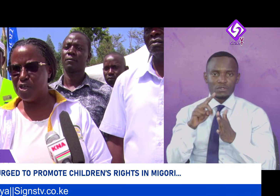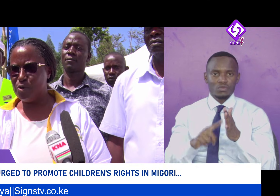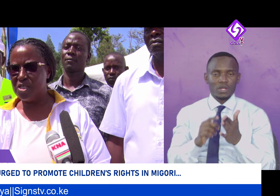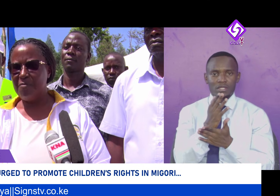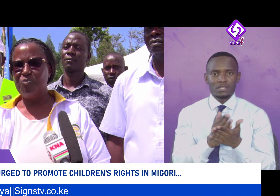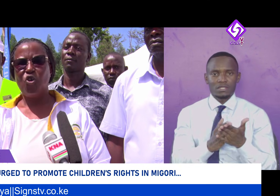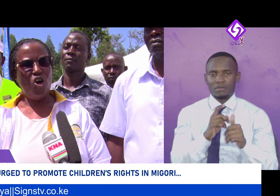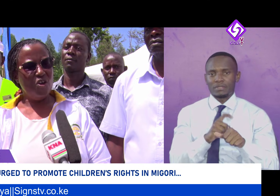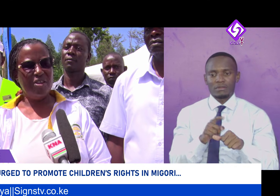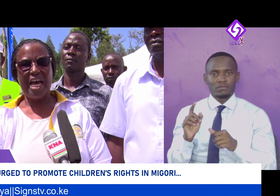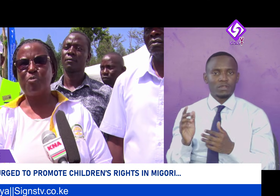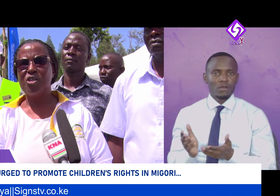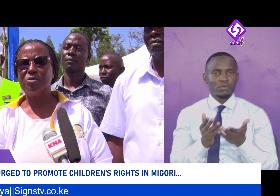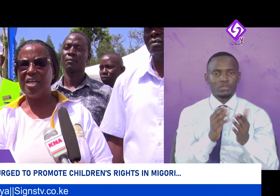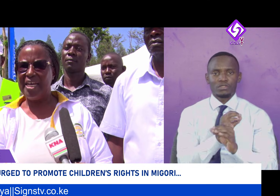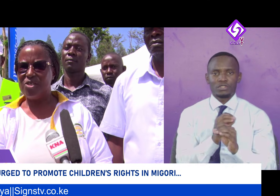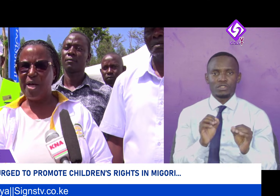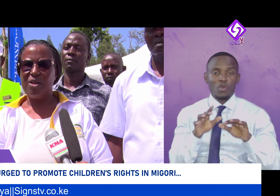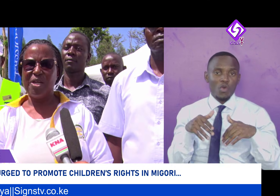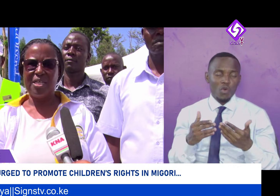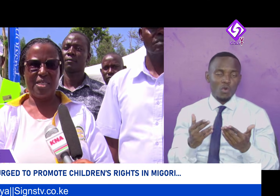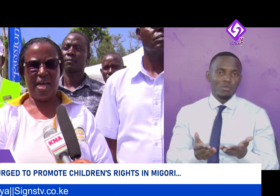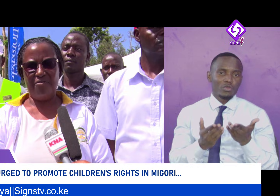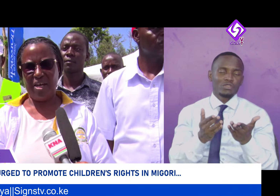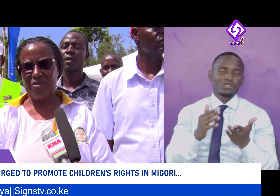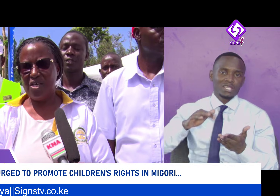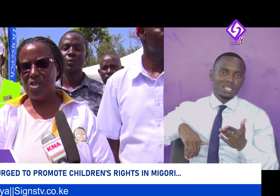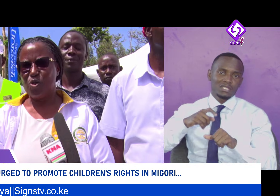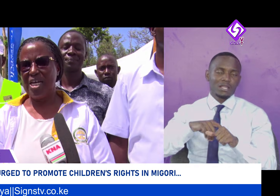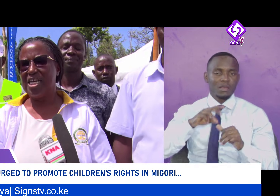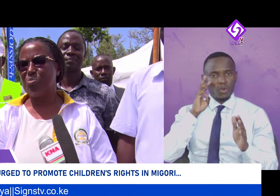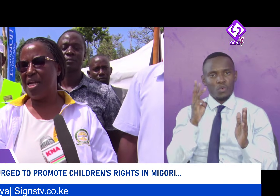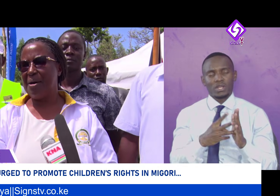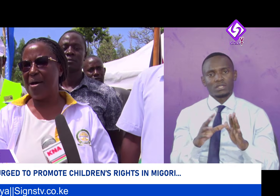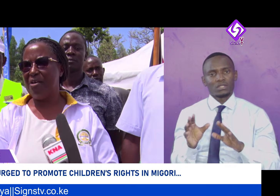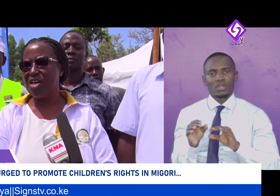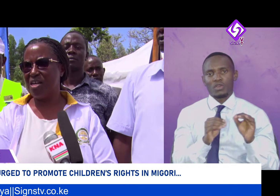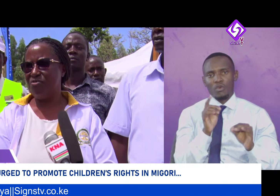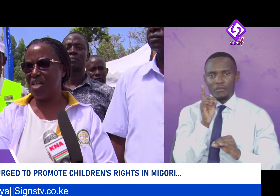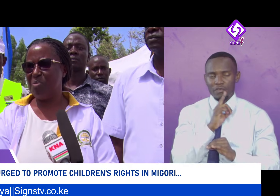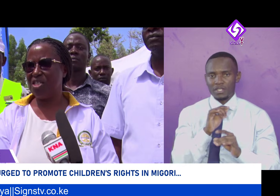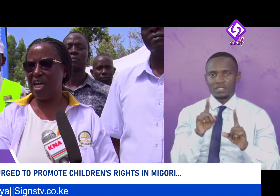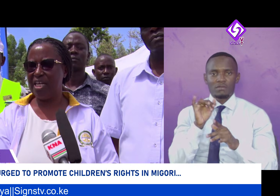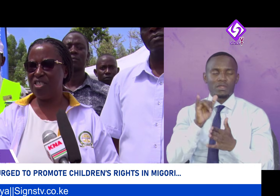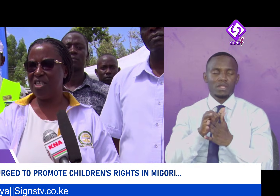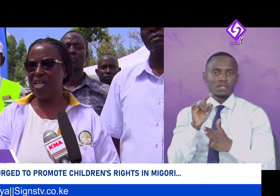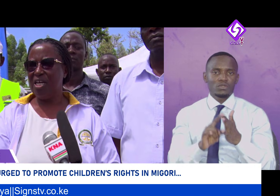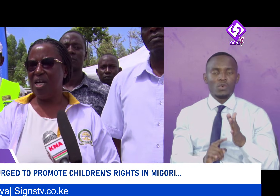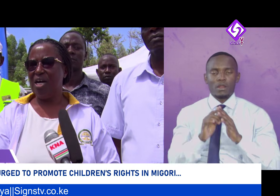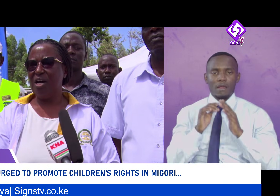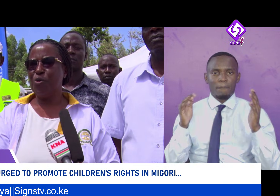not produced, or they are produced late when the witnesses have left. So that has been a very, very big